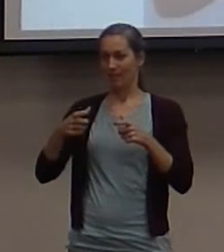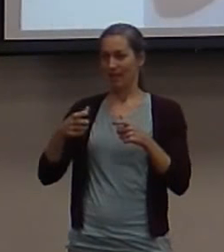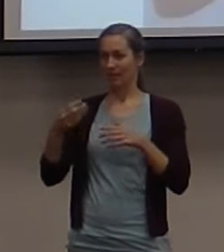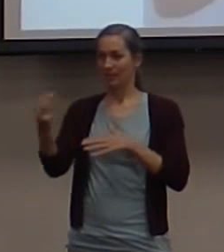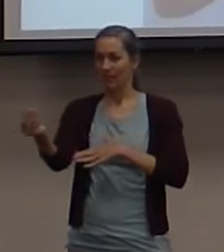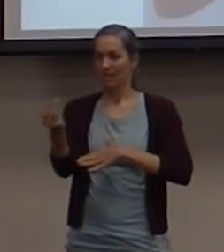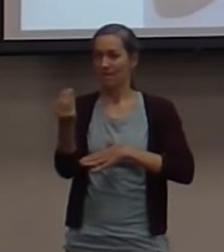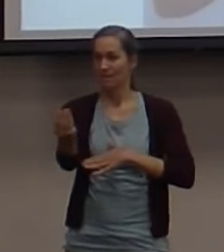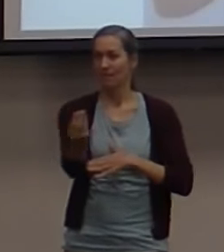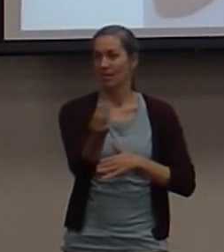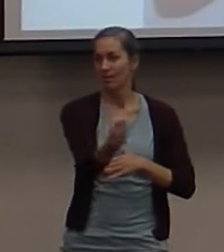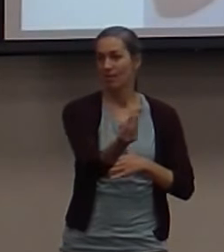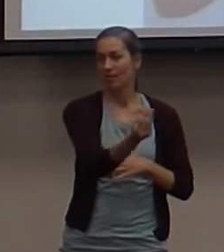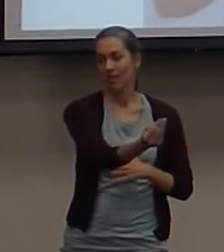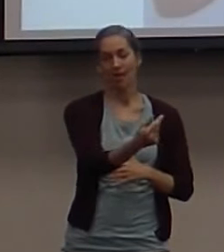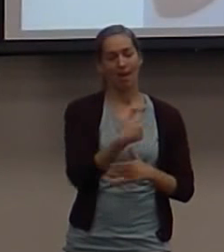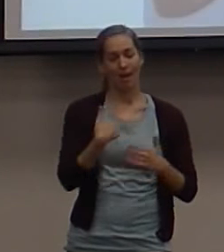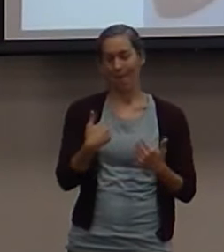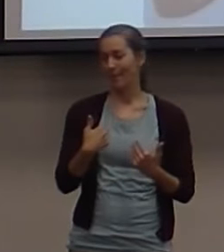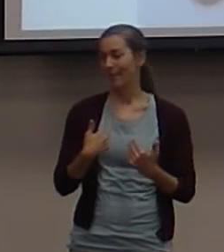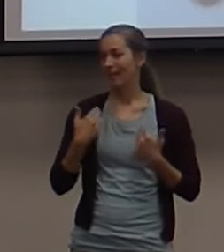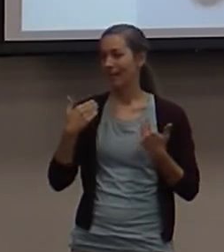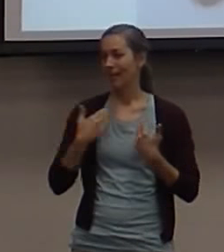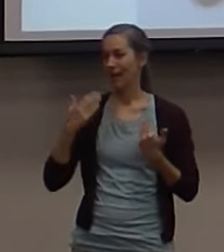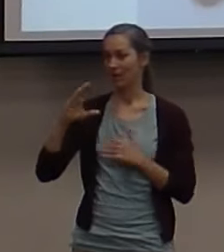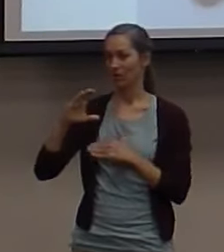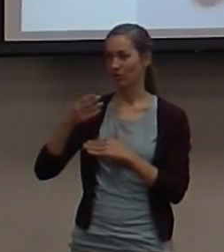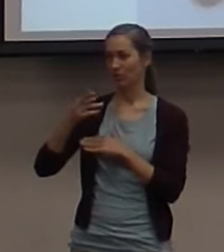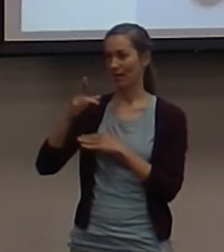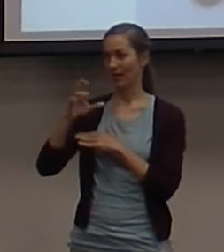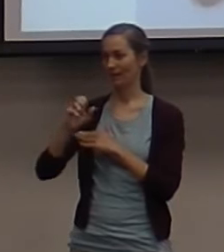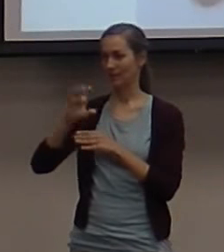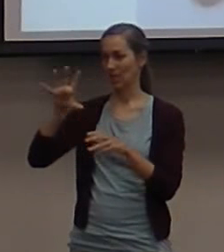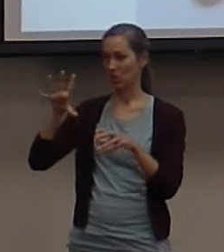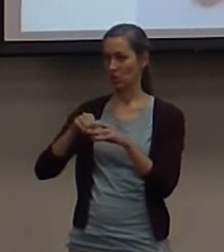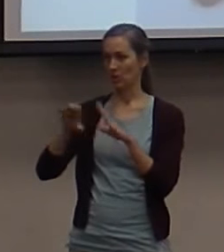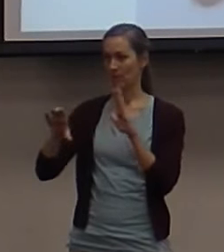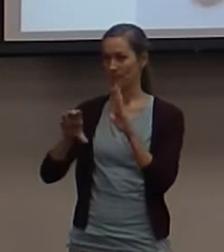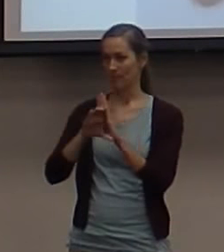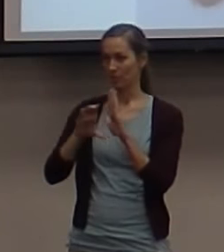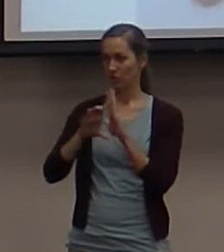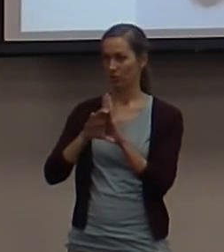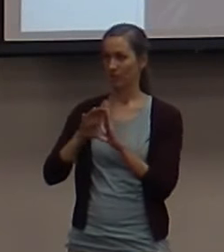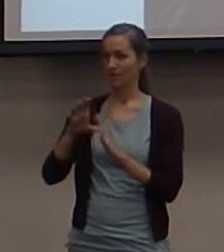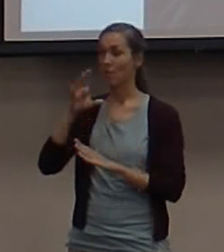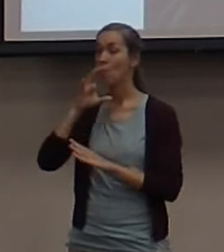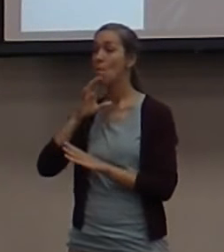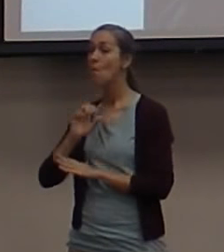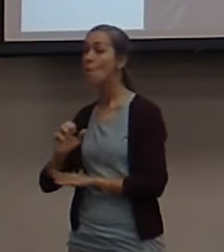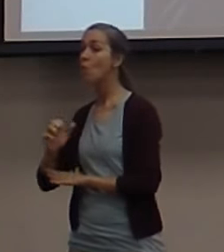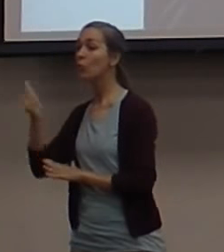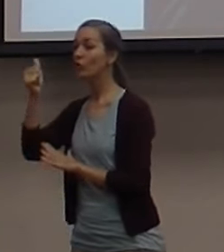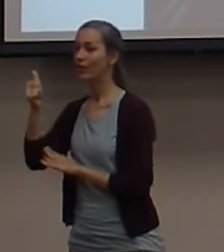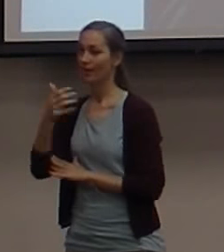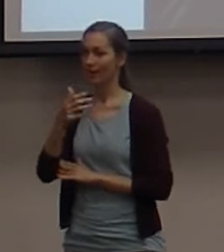players. And I'm glad that Chris included pictures of both the older and the extremely